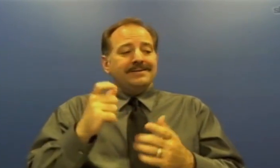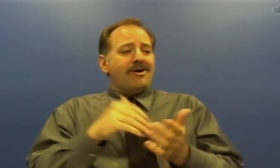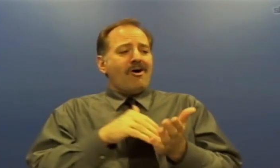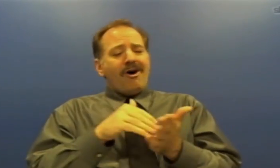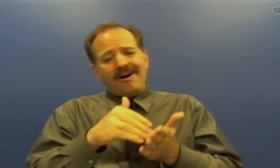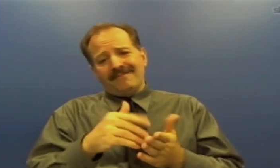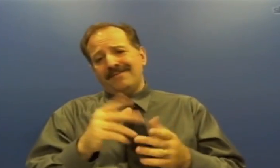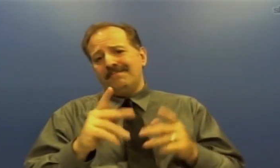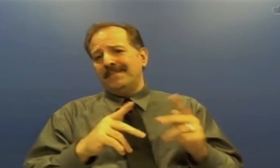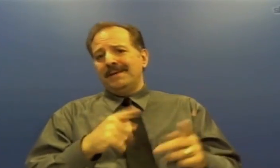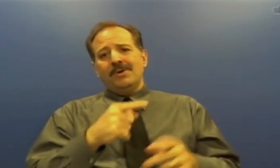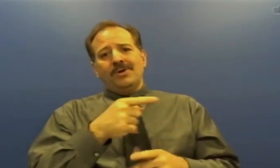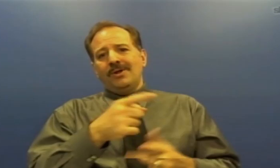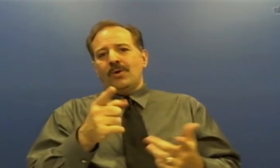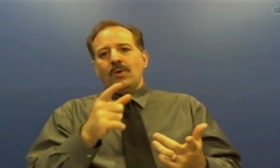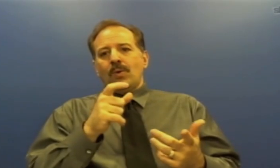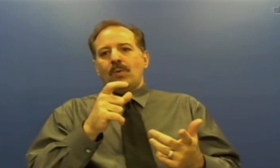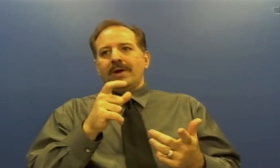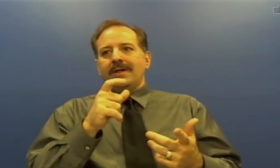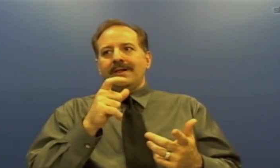quick troubleshooting.